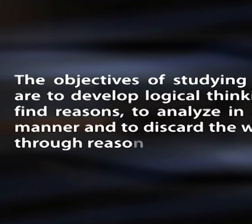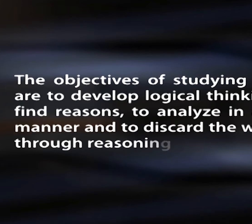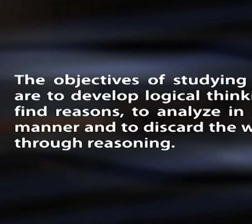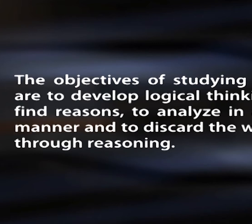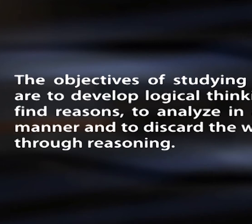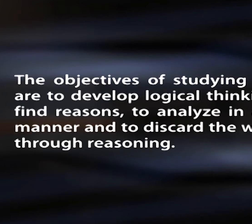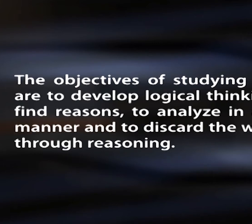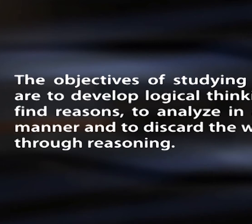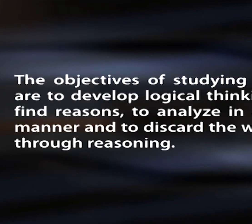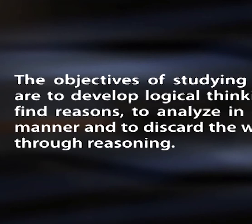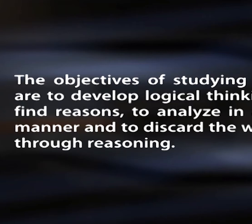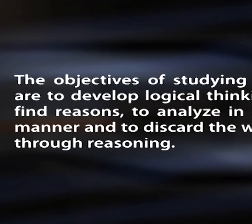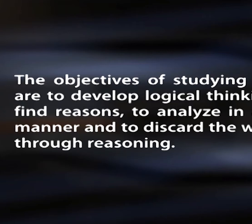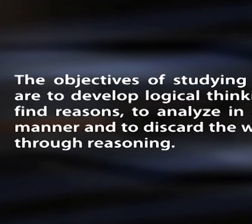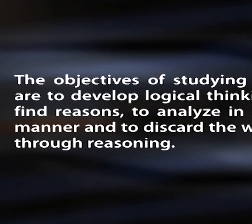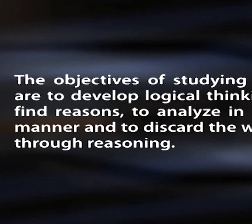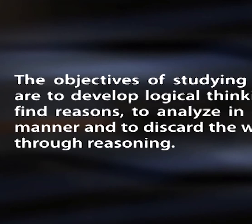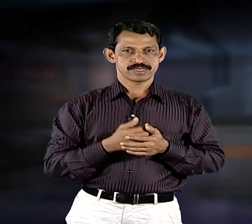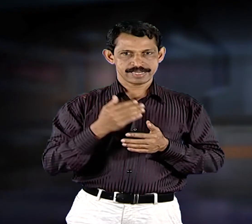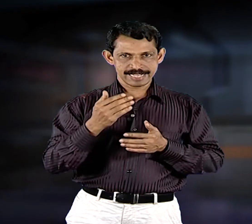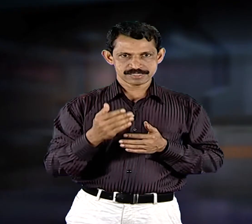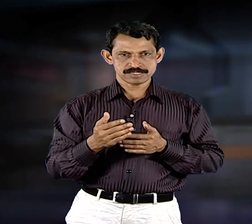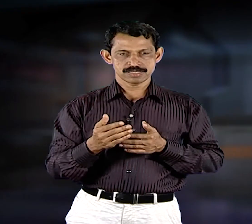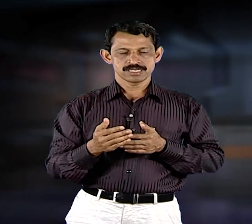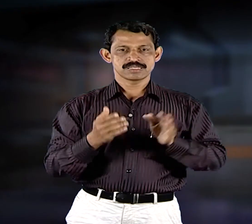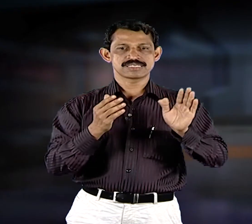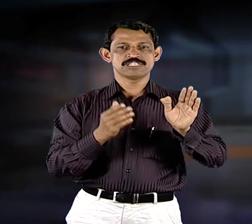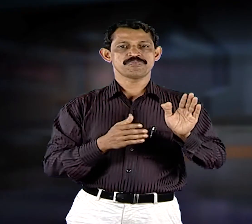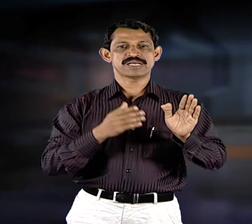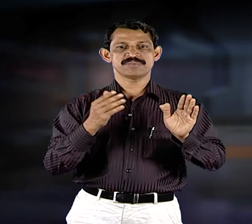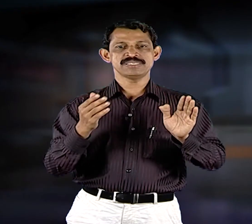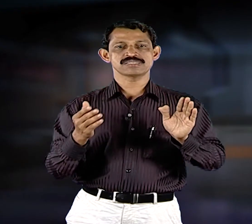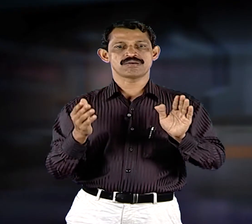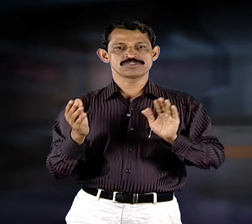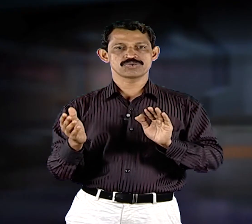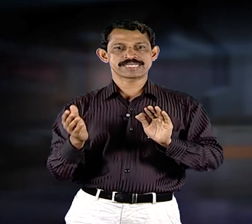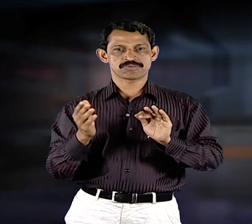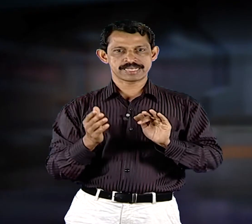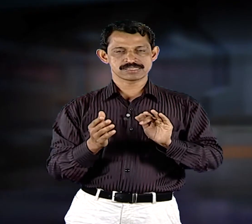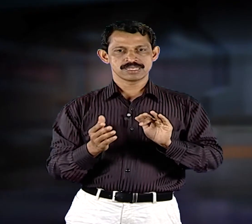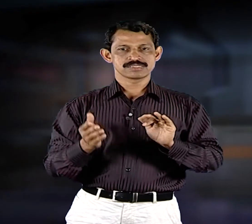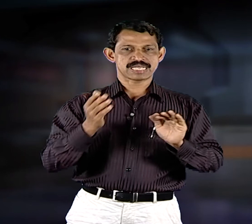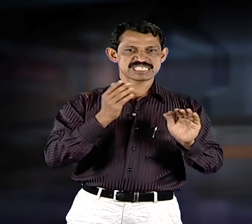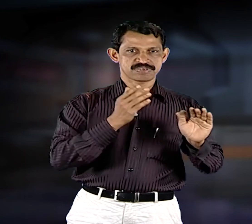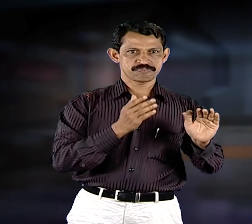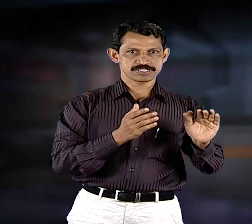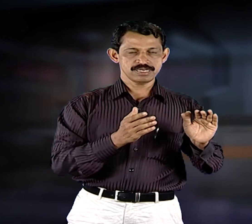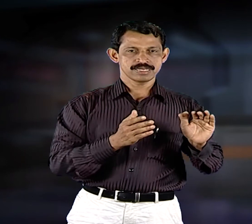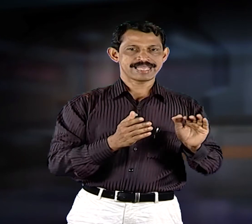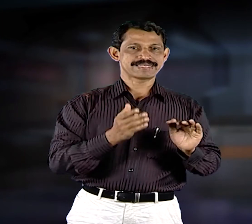the wrong notions through reasoning. As such, the study of mathematics also requires scientific vision, and